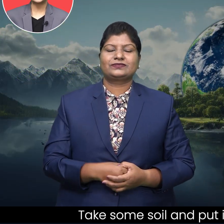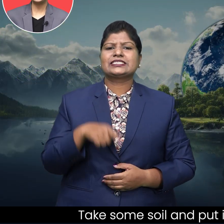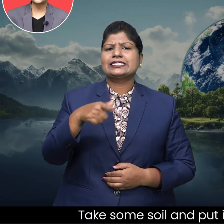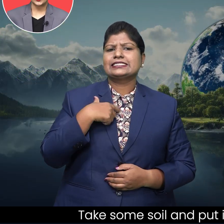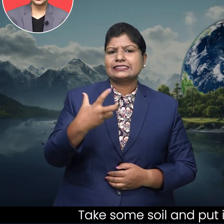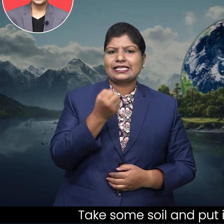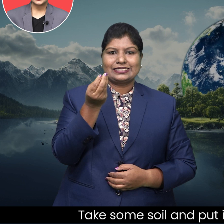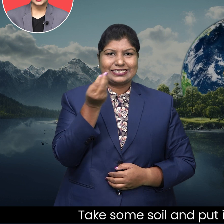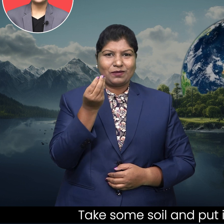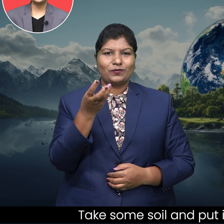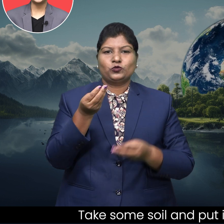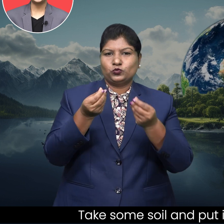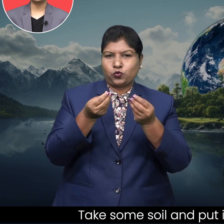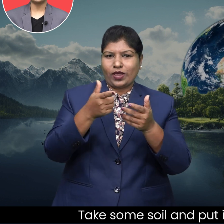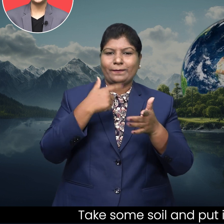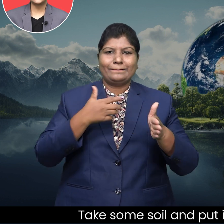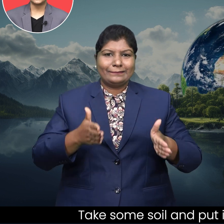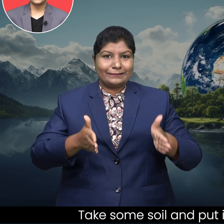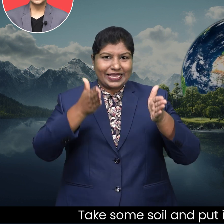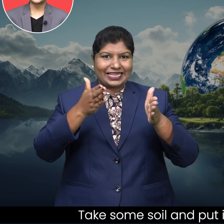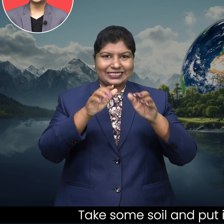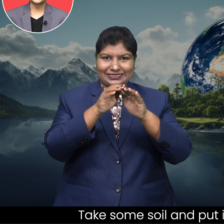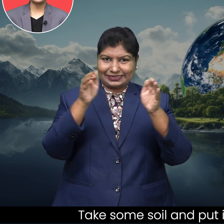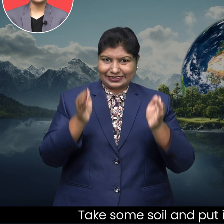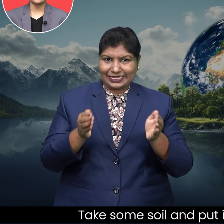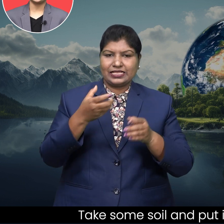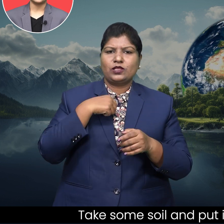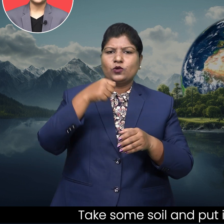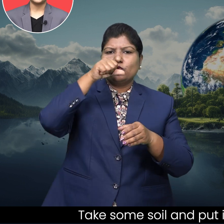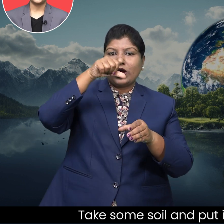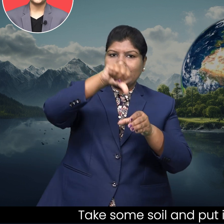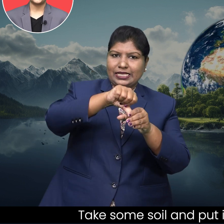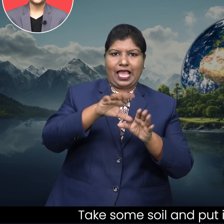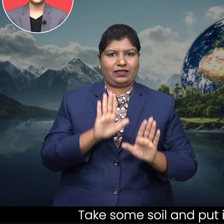Take some soil and put into a beaker containing water.